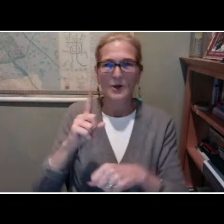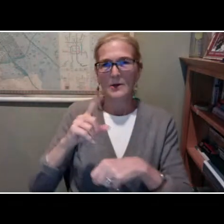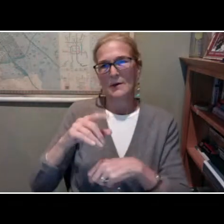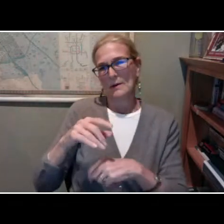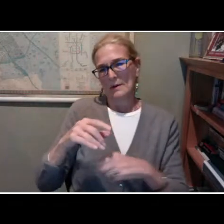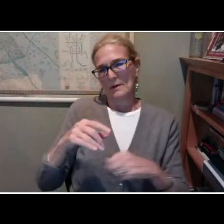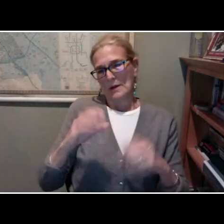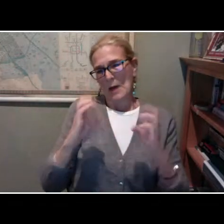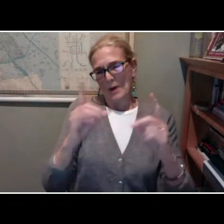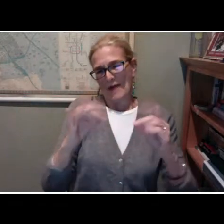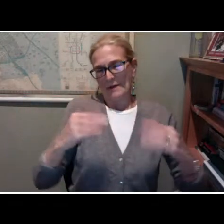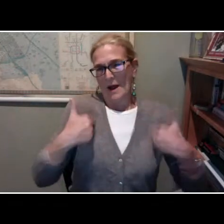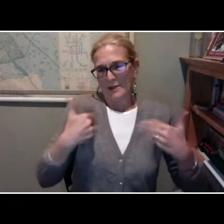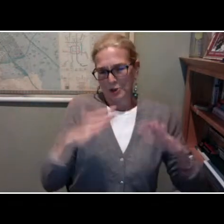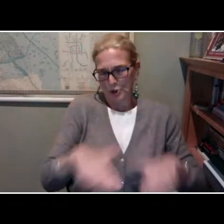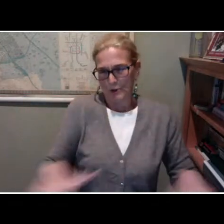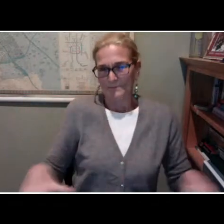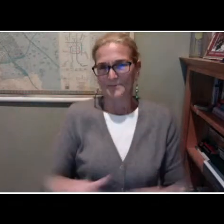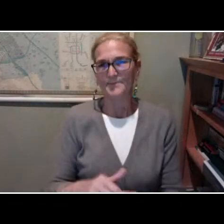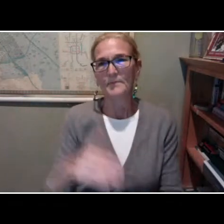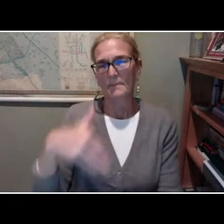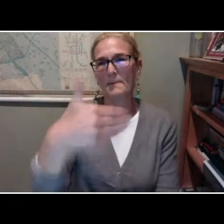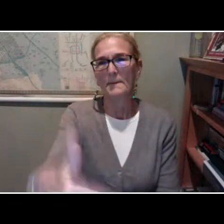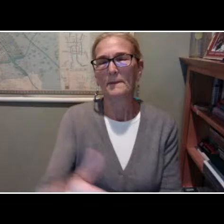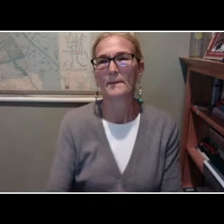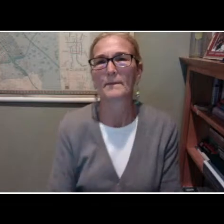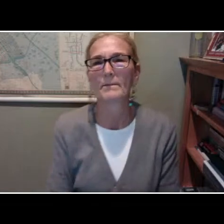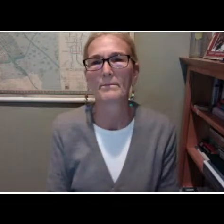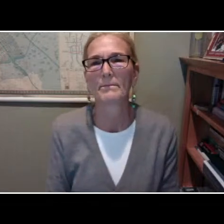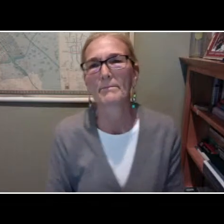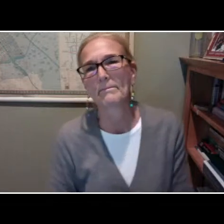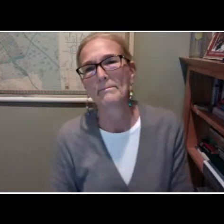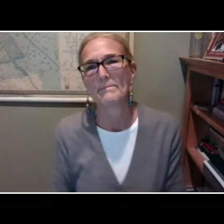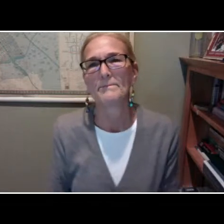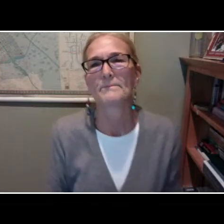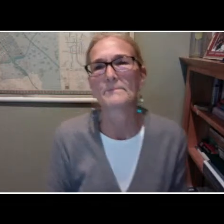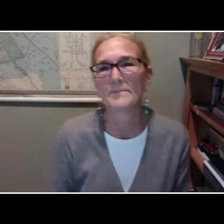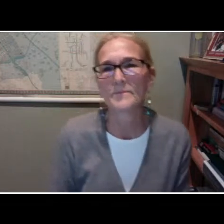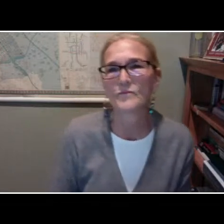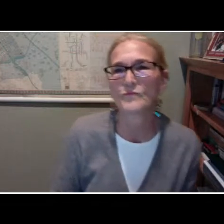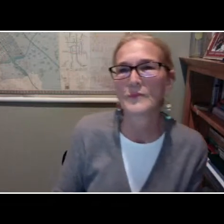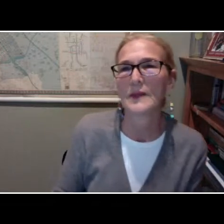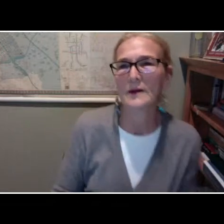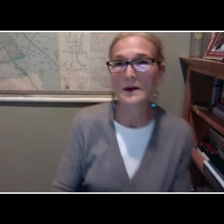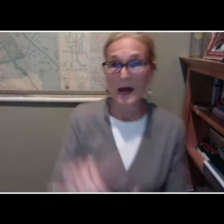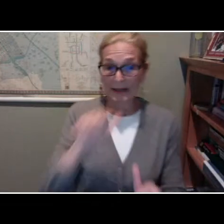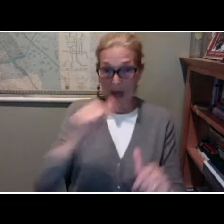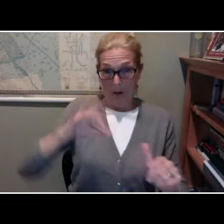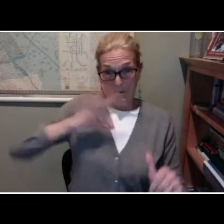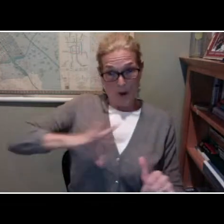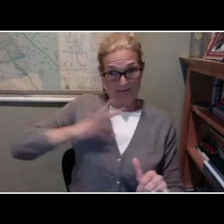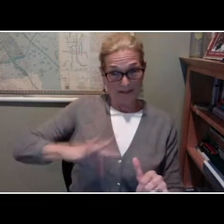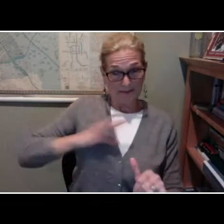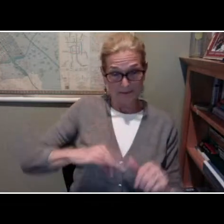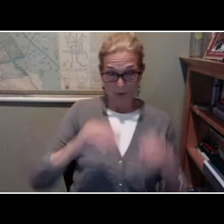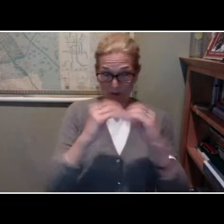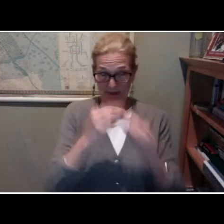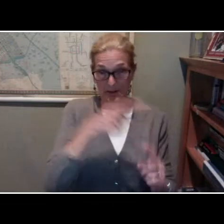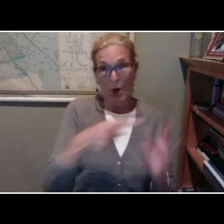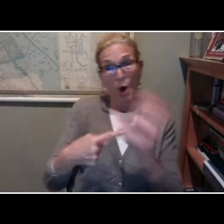a very a very strong organization that has a lot of